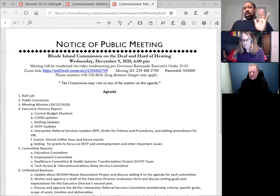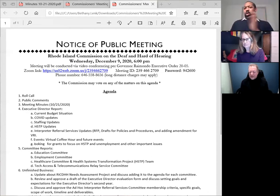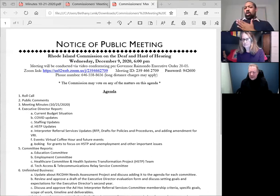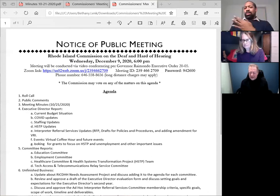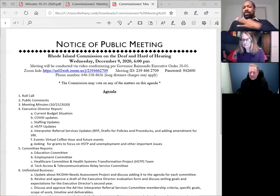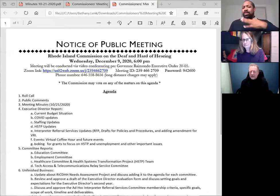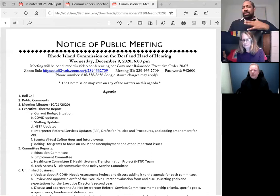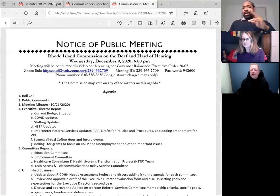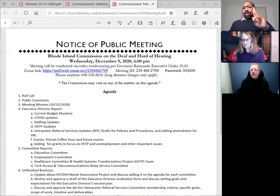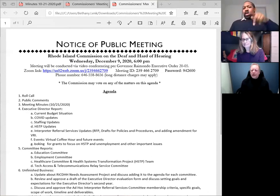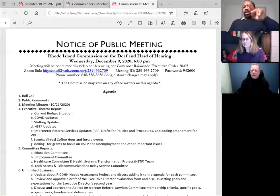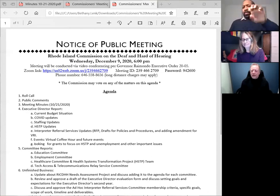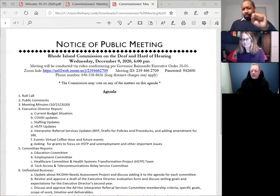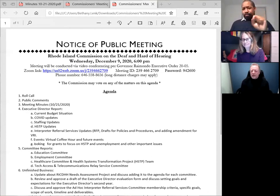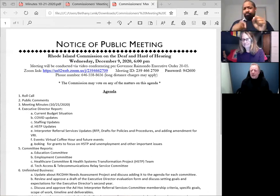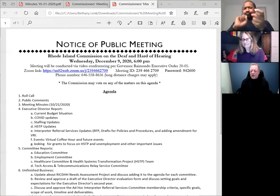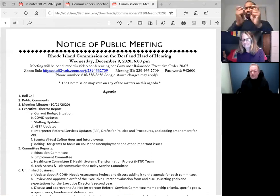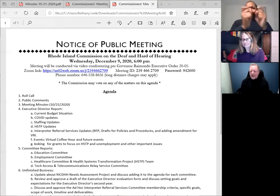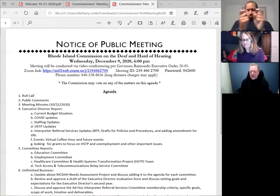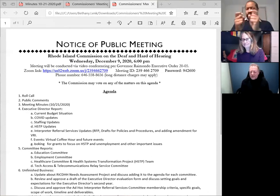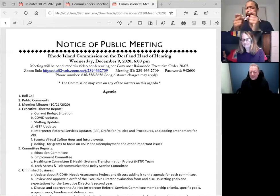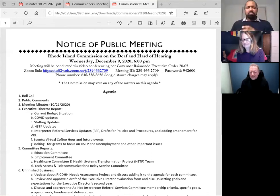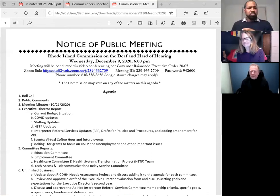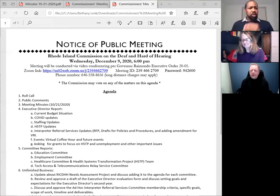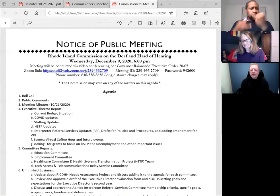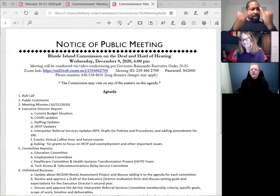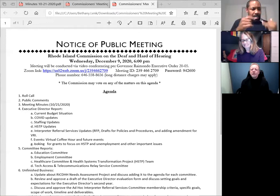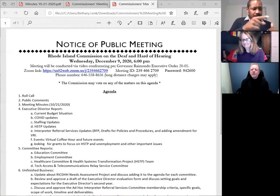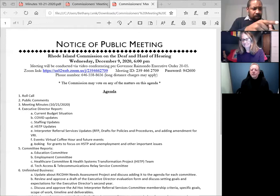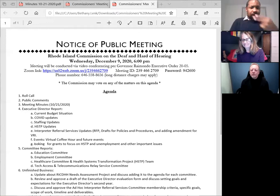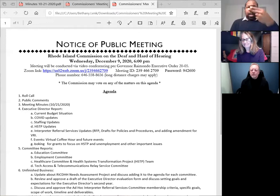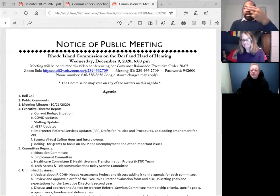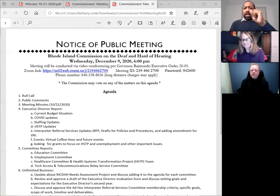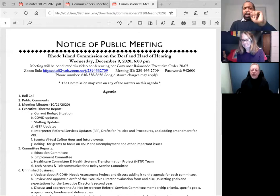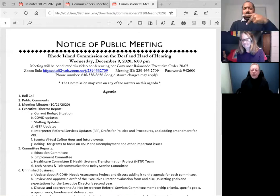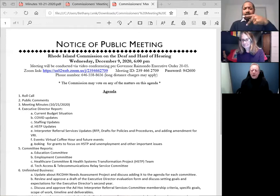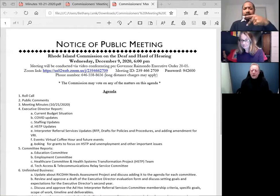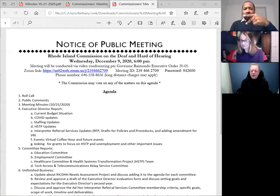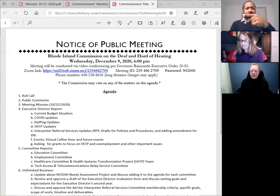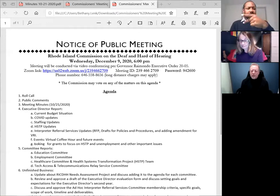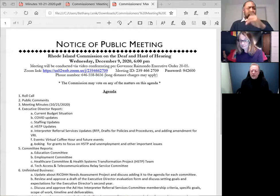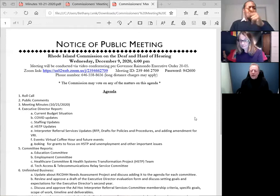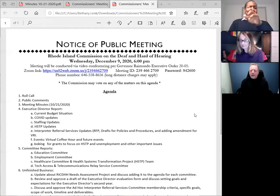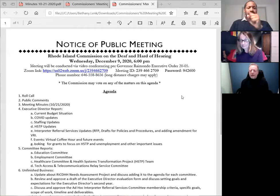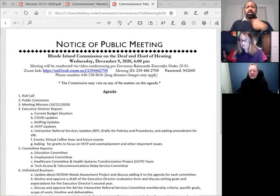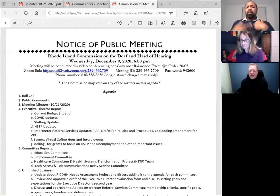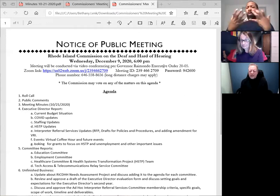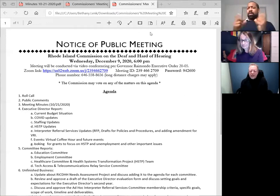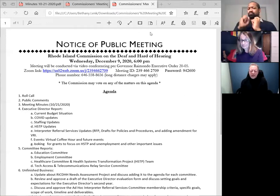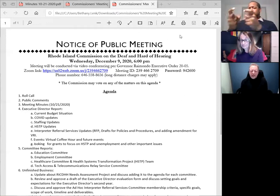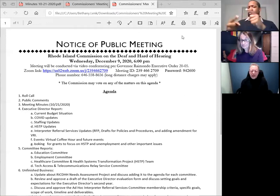to be here. Okay, so that's our staffing update. Now, what I would like to speak about is